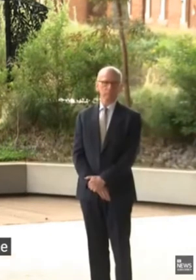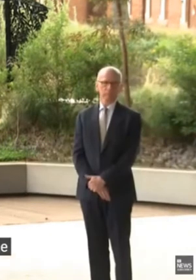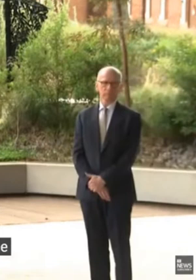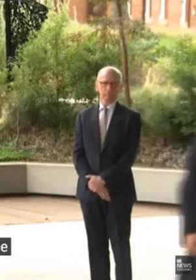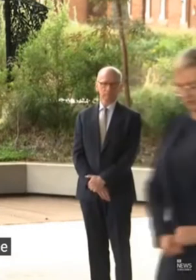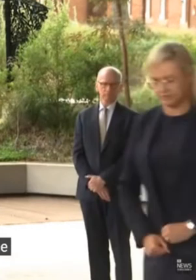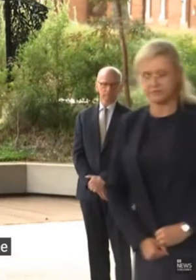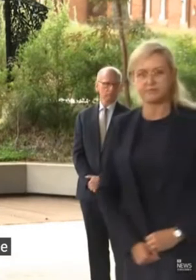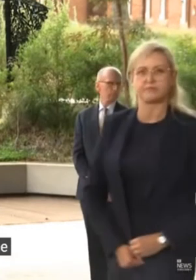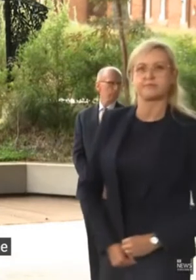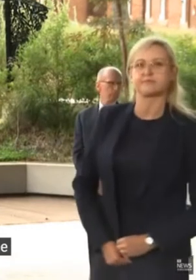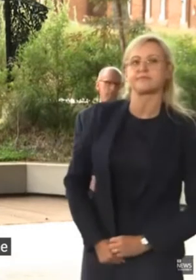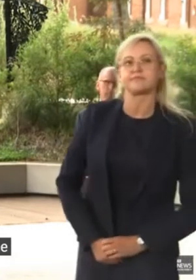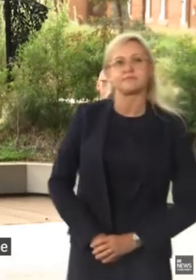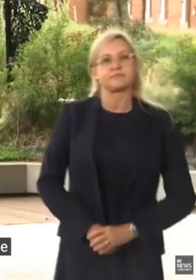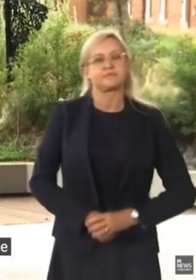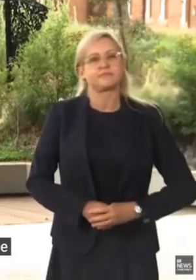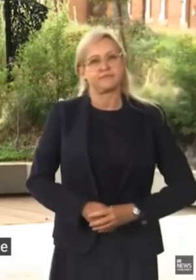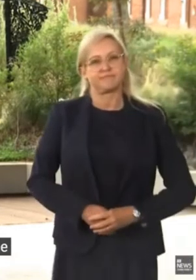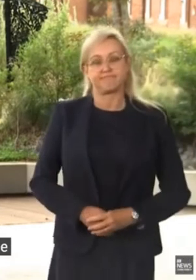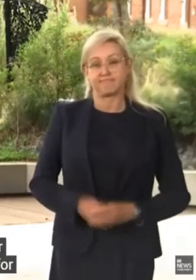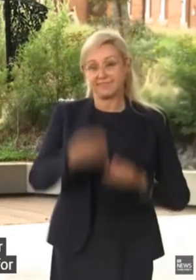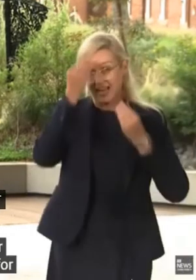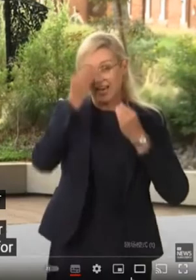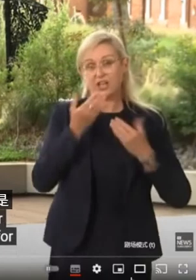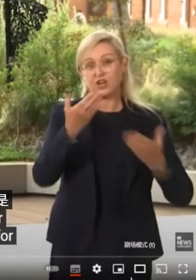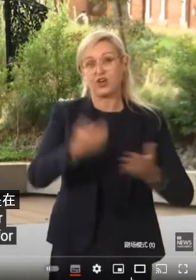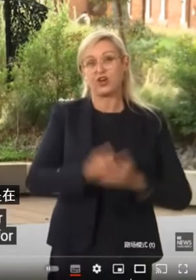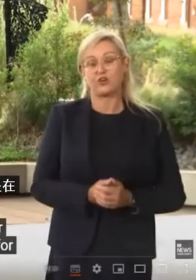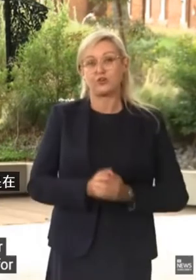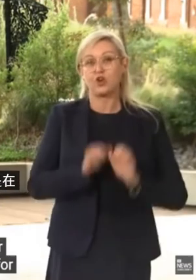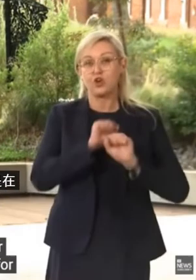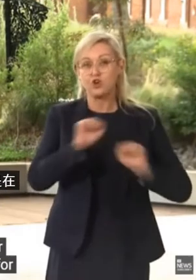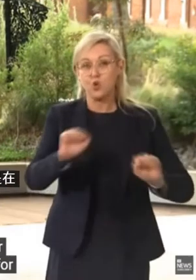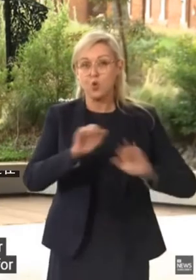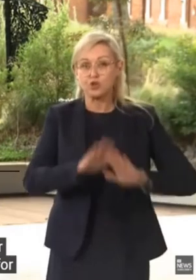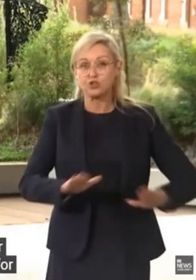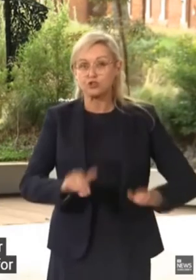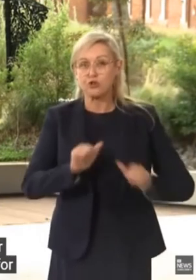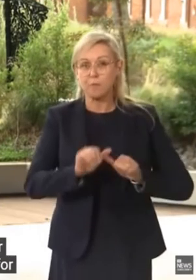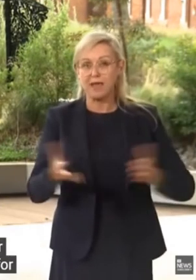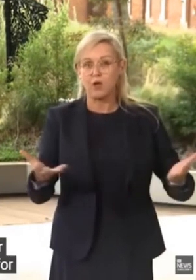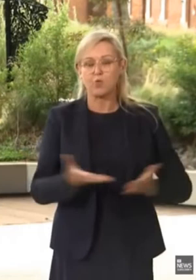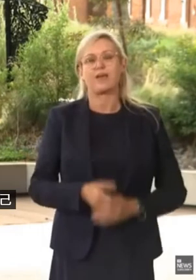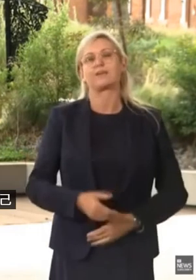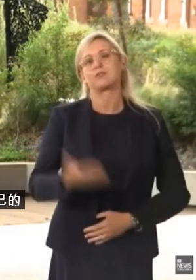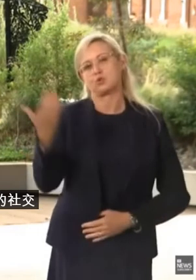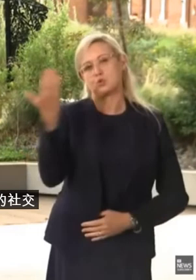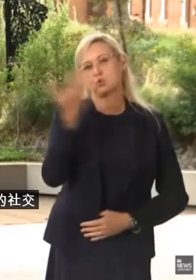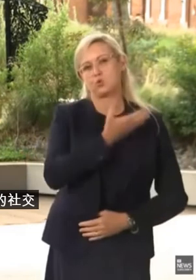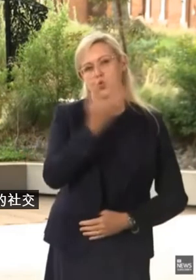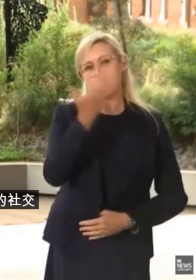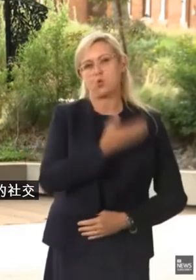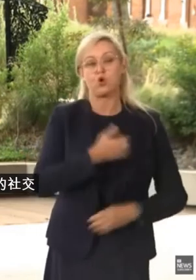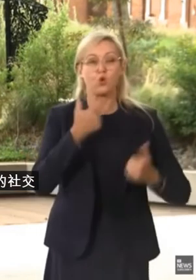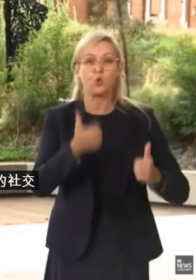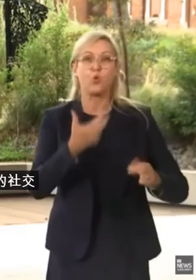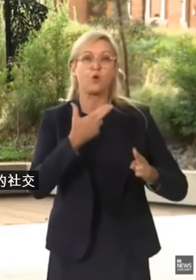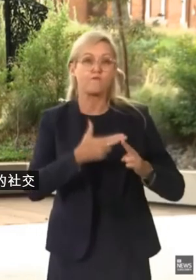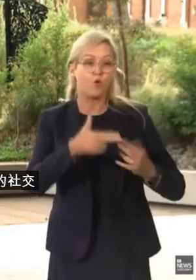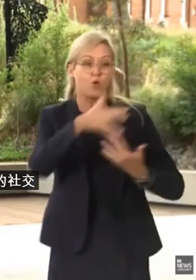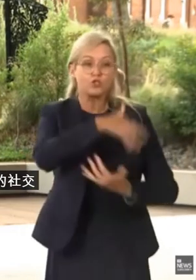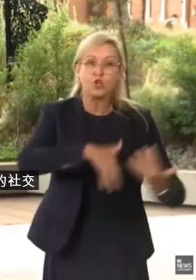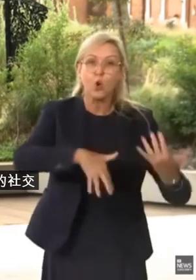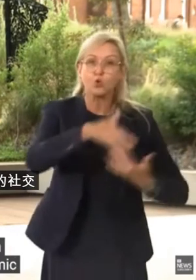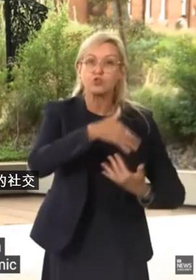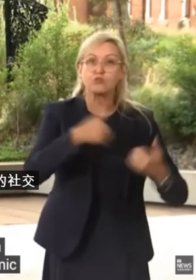Firstly, can I say to all our parents that the best place for your child is at school. We know this for their own social,